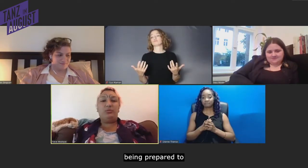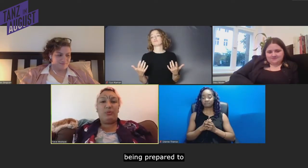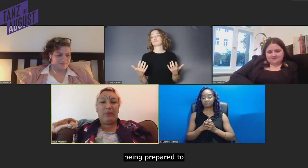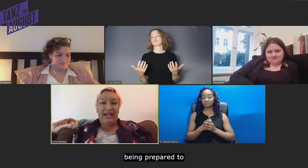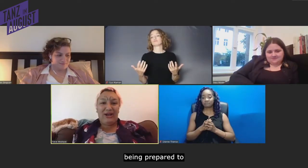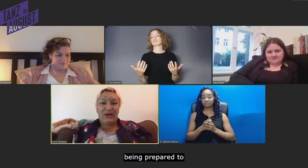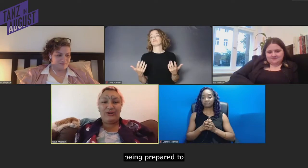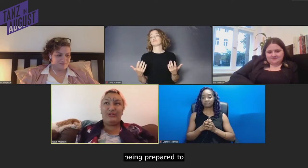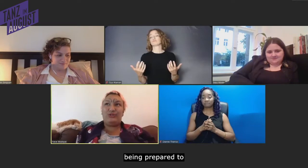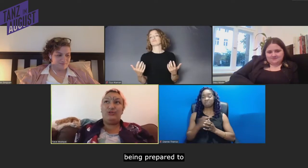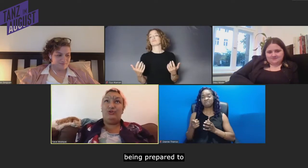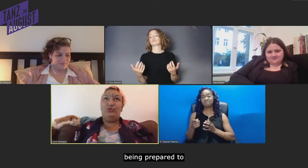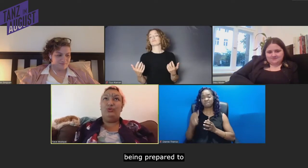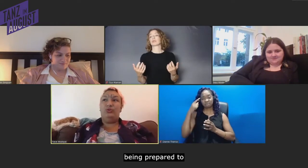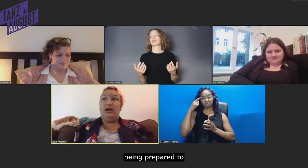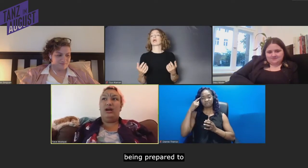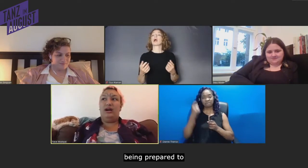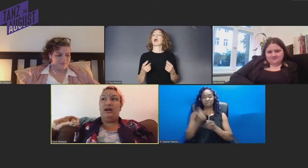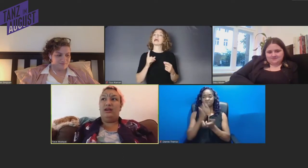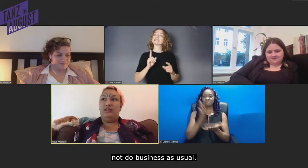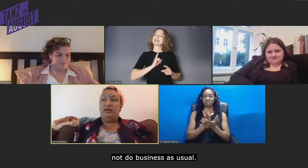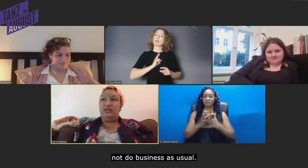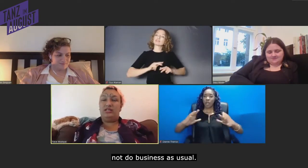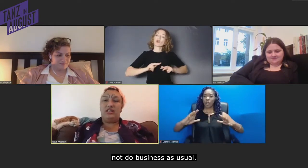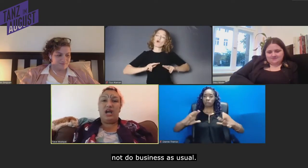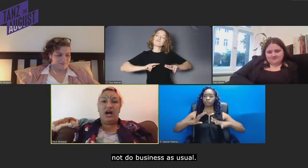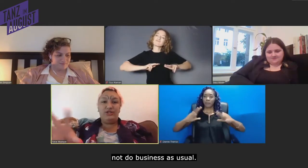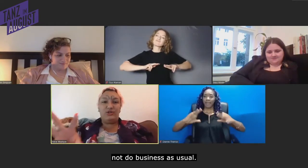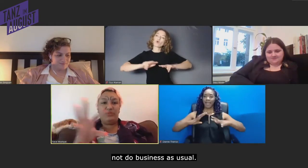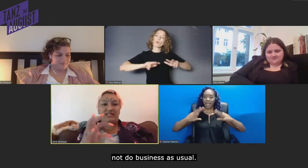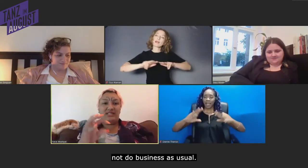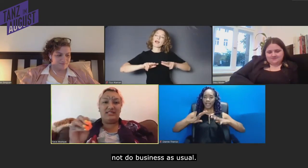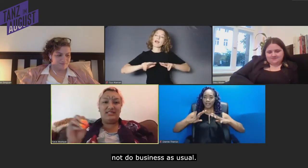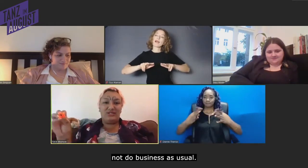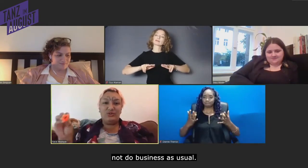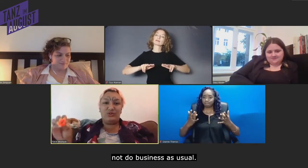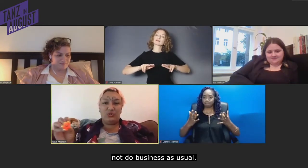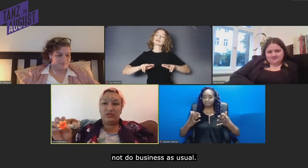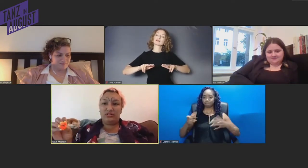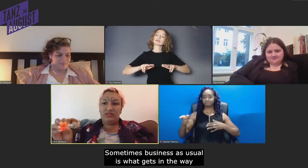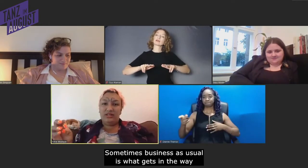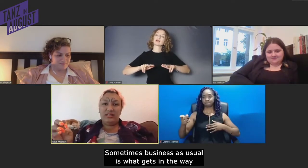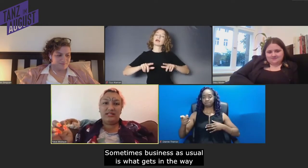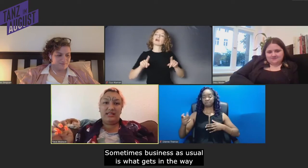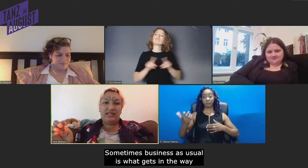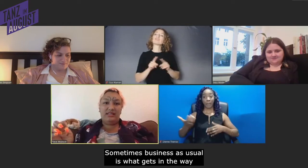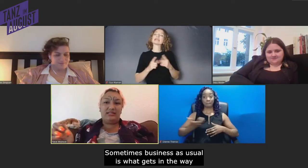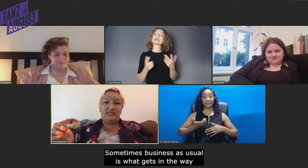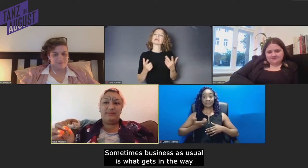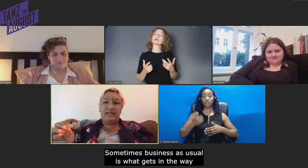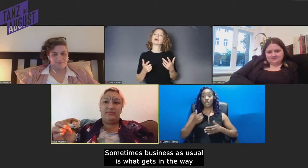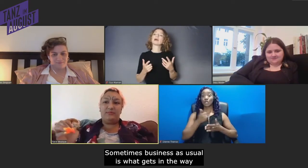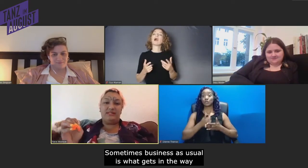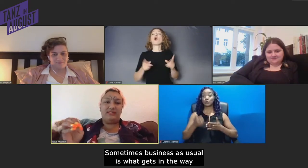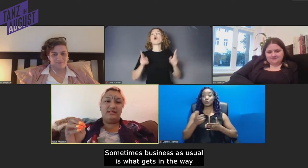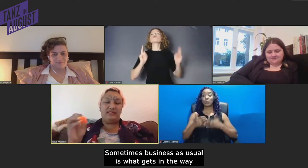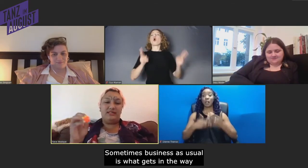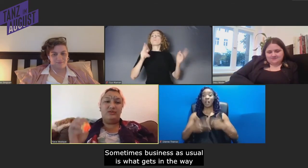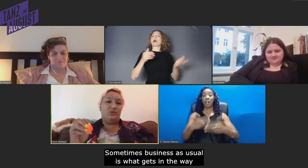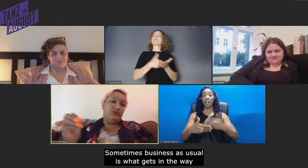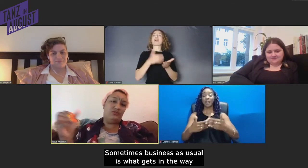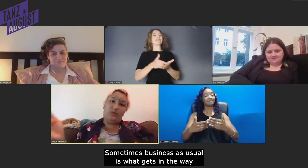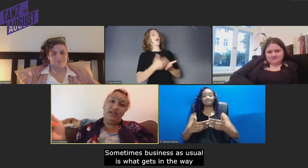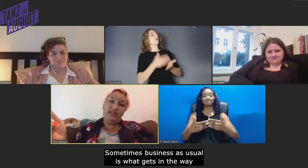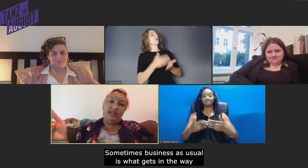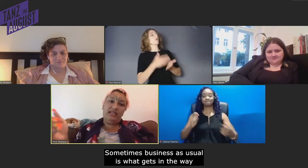being prepared to not do business as usual. Because I think that sometimes business as